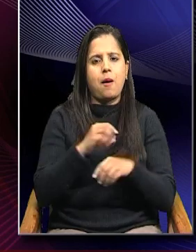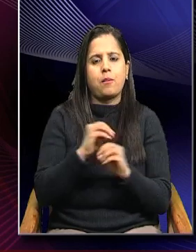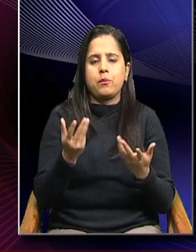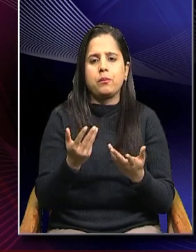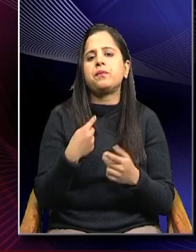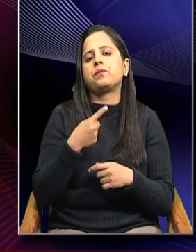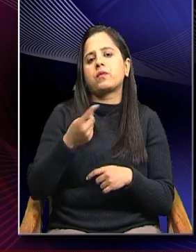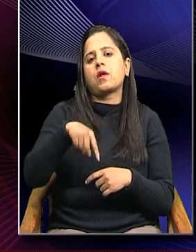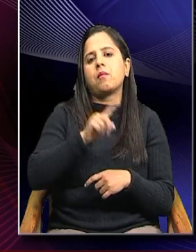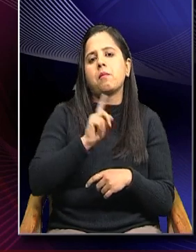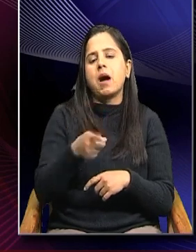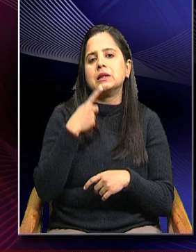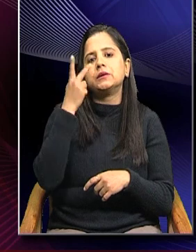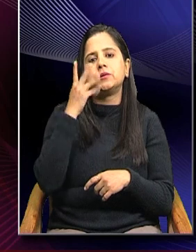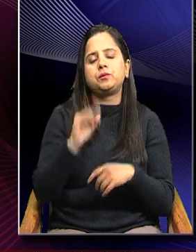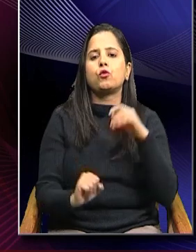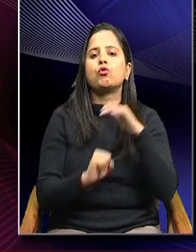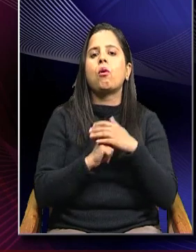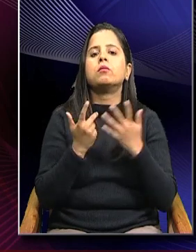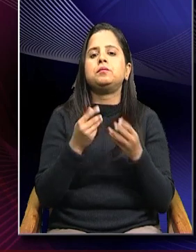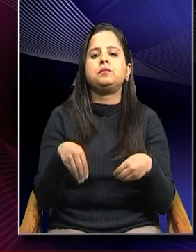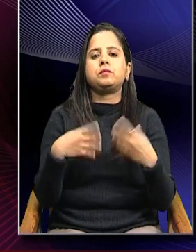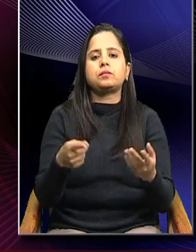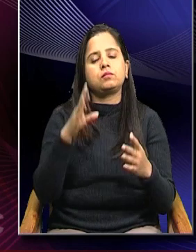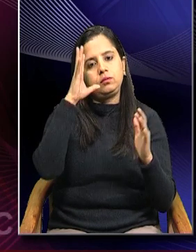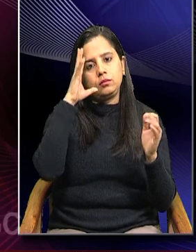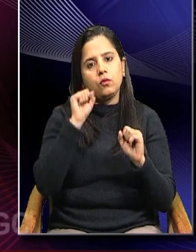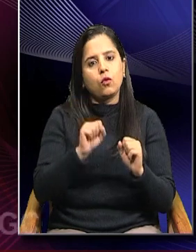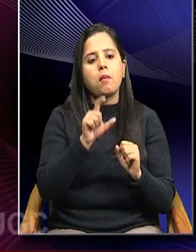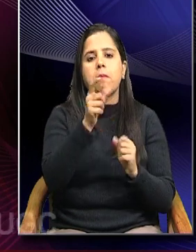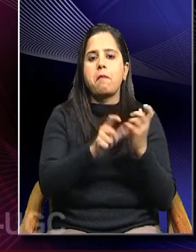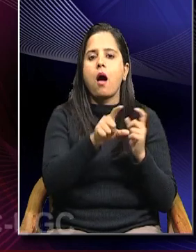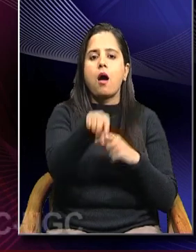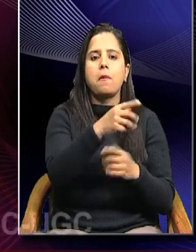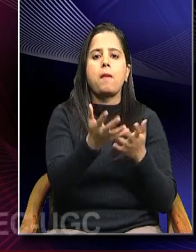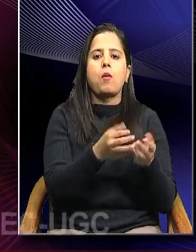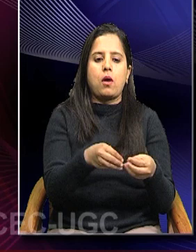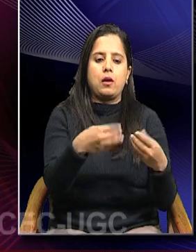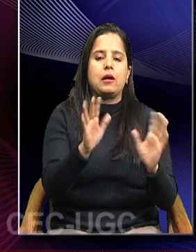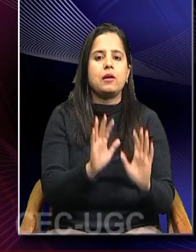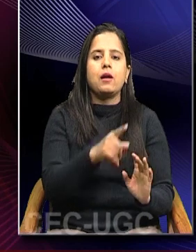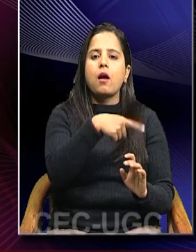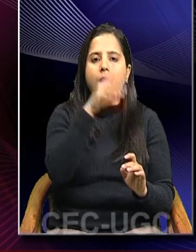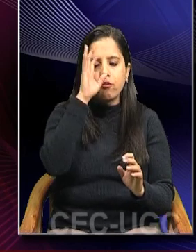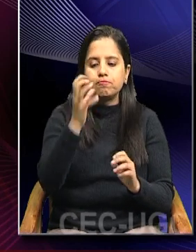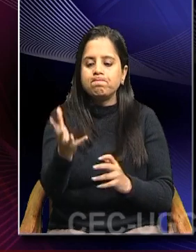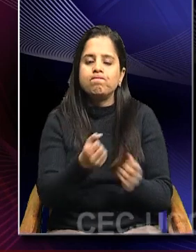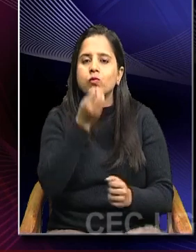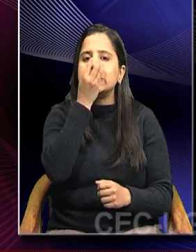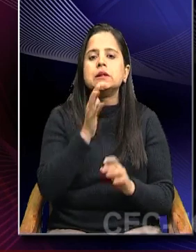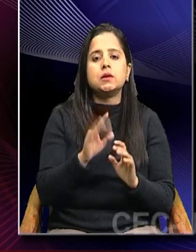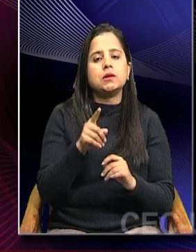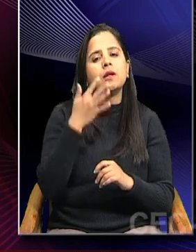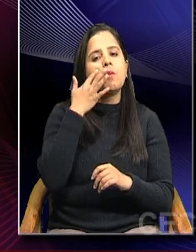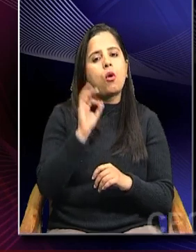have to give the top priority to the convenience of our customers, that whether they find it convenient or not, that matters a